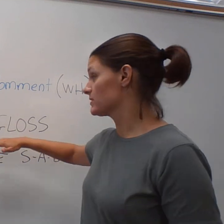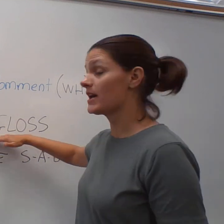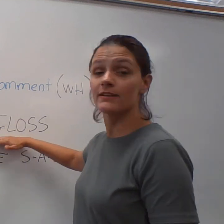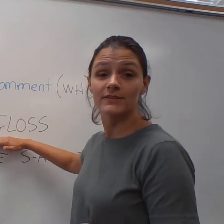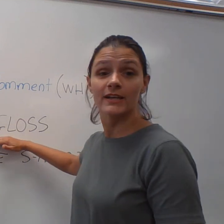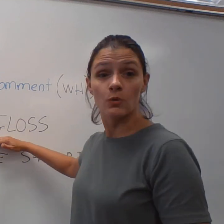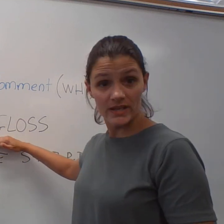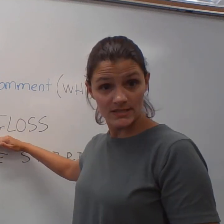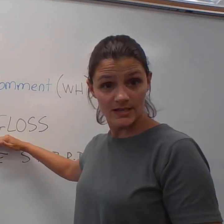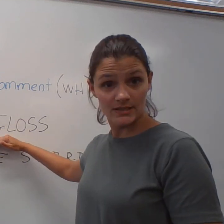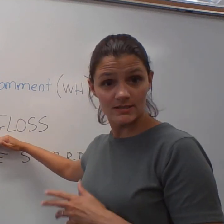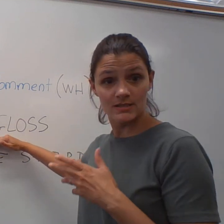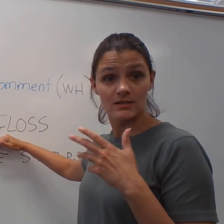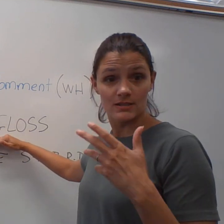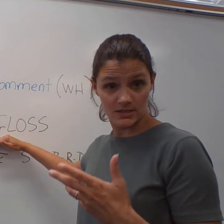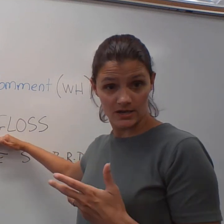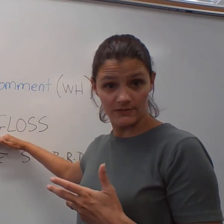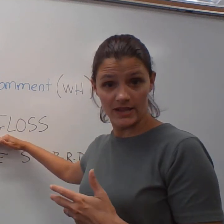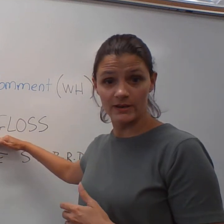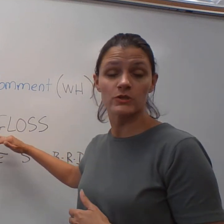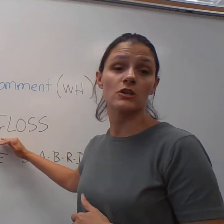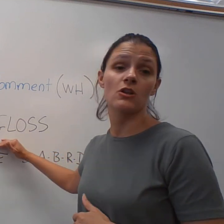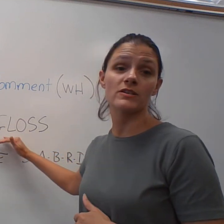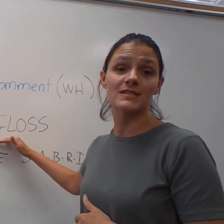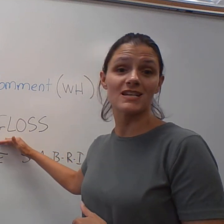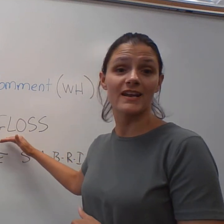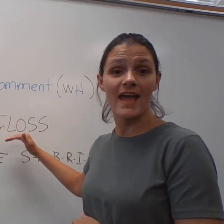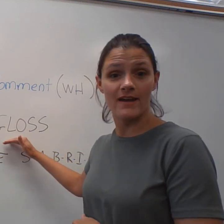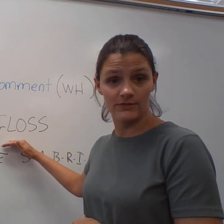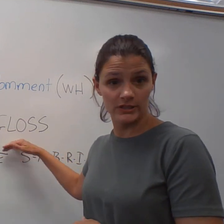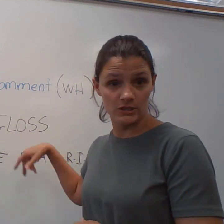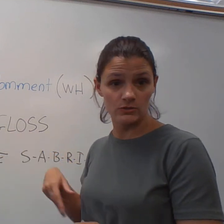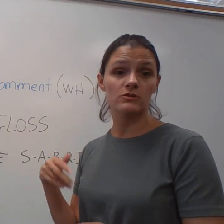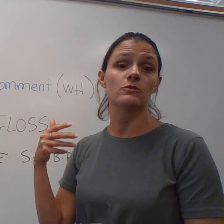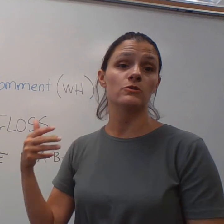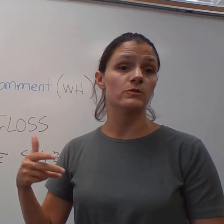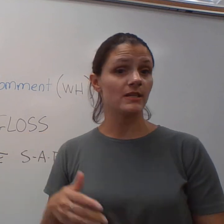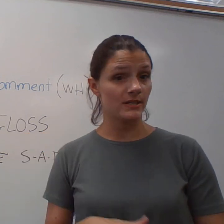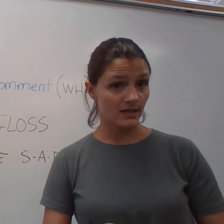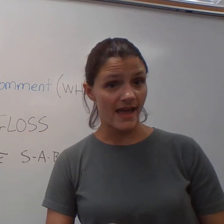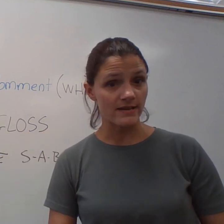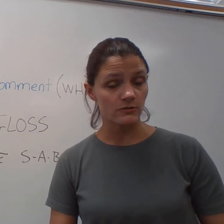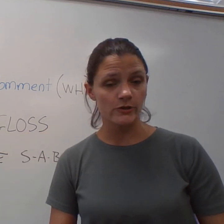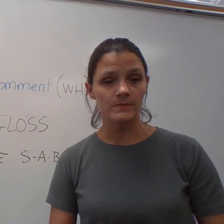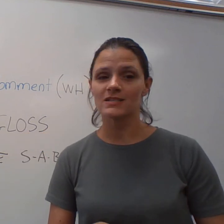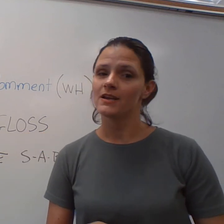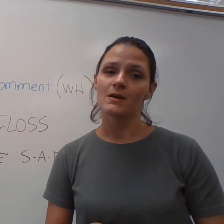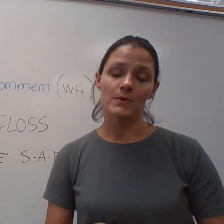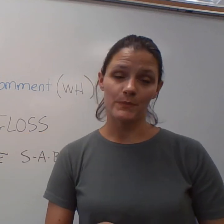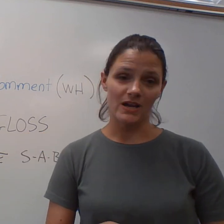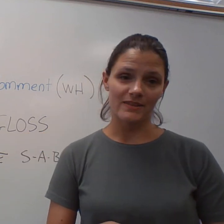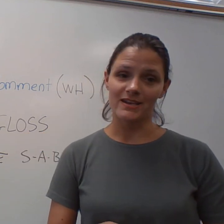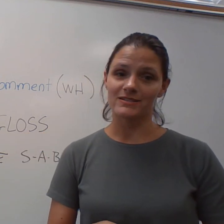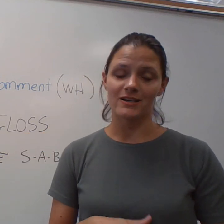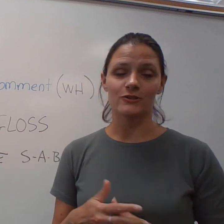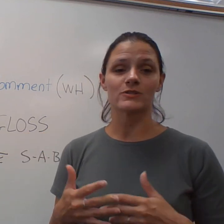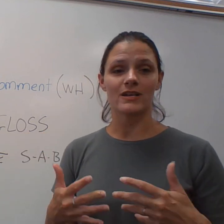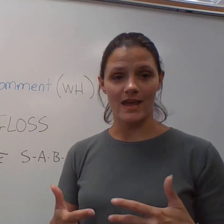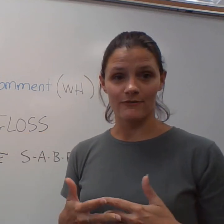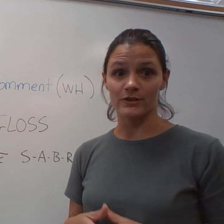Outside of linguistics, the study of language, gloss is not heavily used. You do see it in classrooms, but beyond that, it's not used in